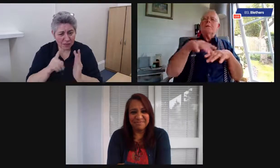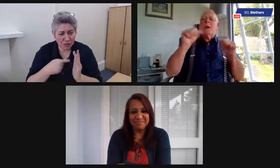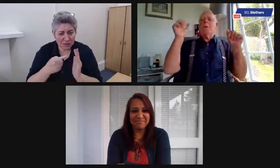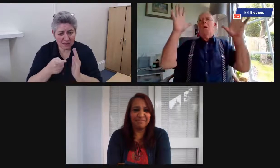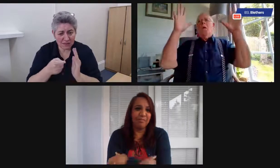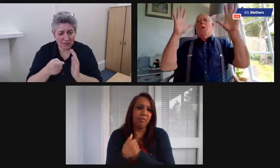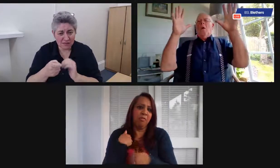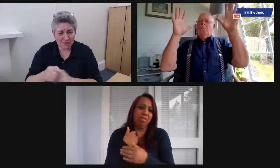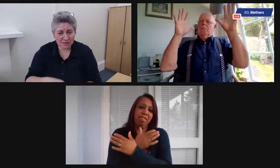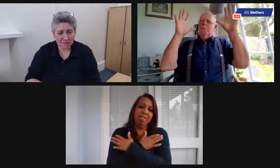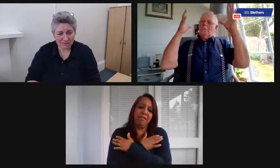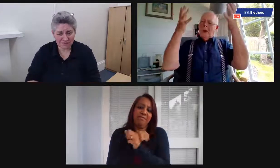And do you like the thistle?